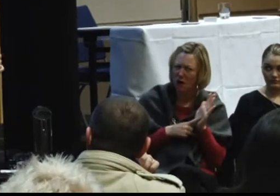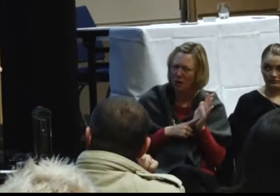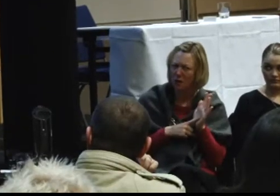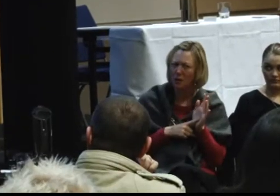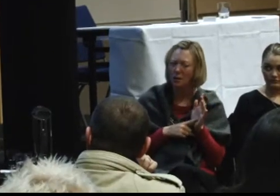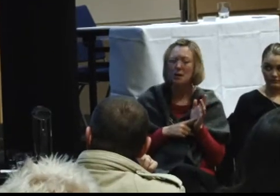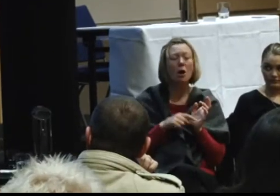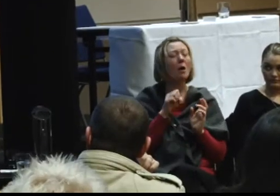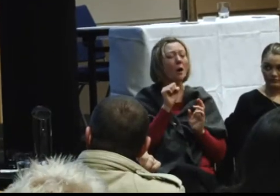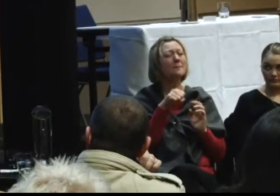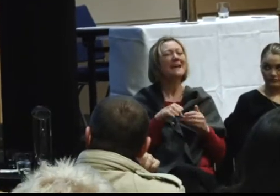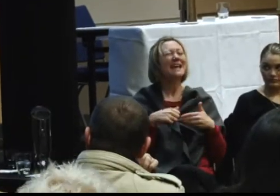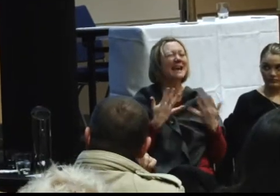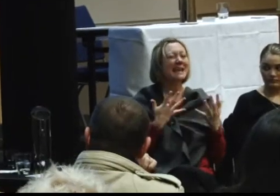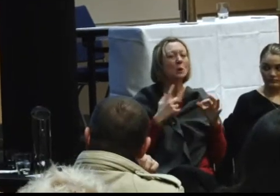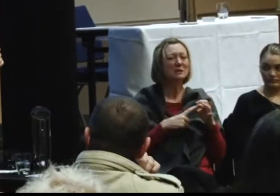It's